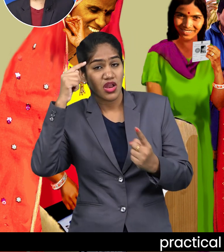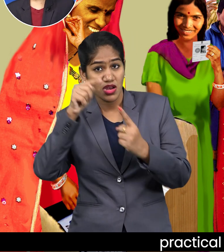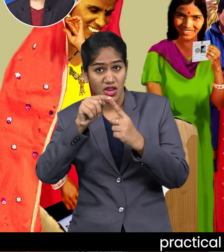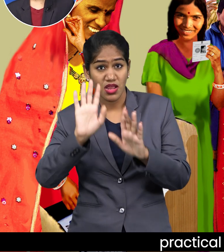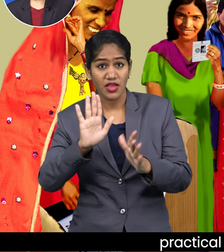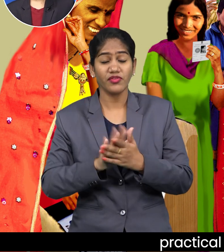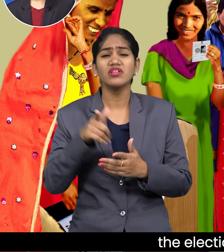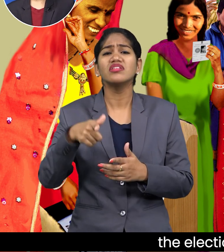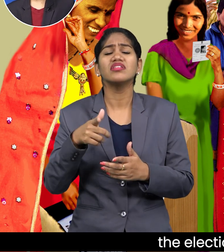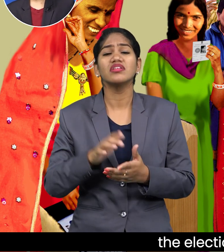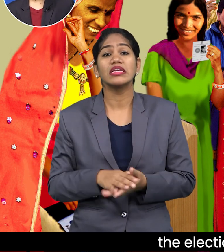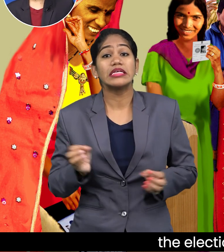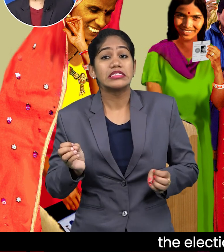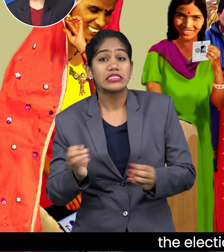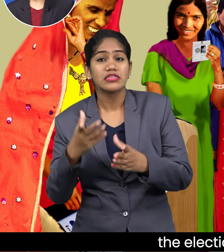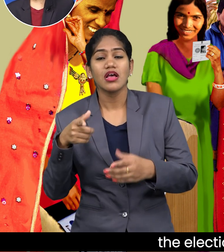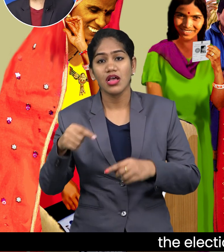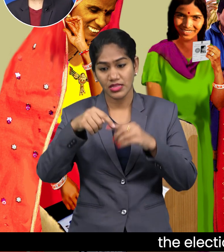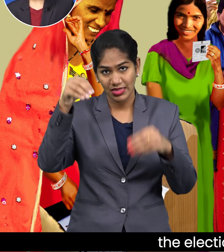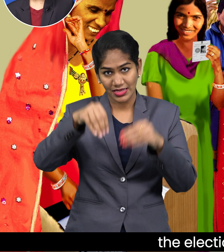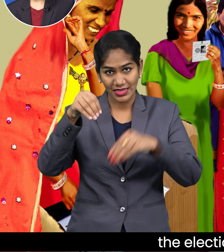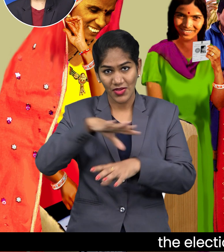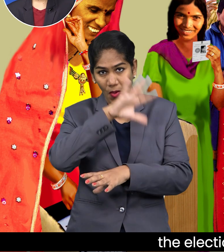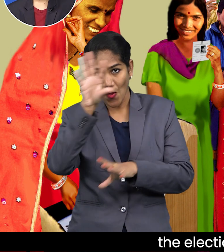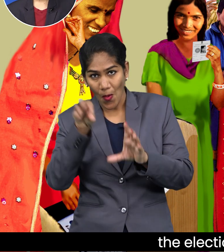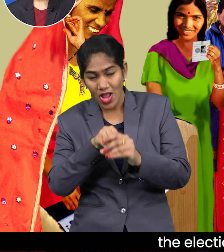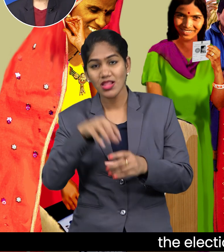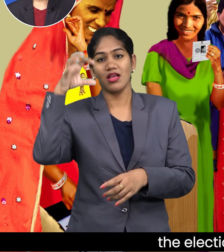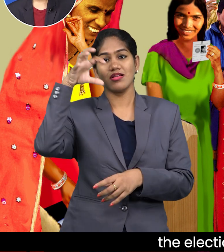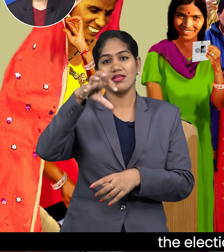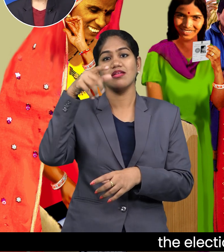of conducting the elections across the country